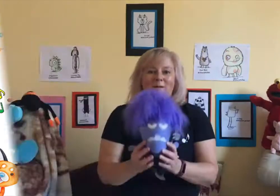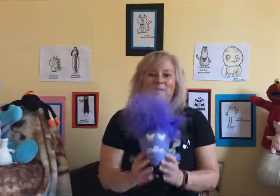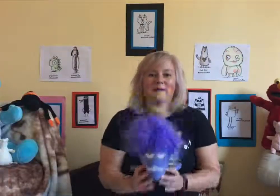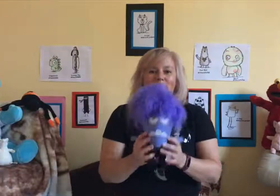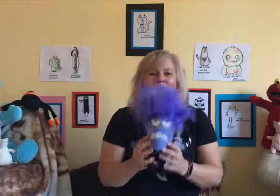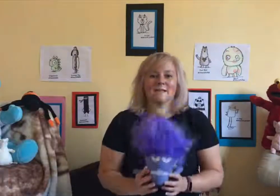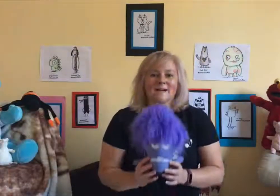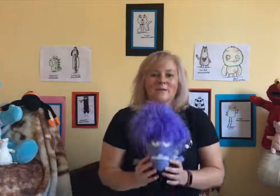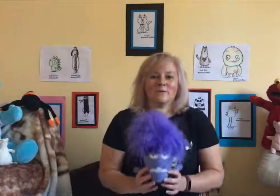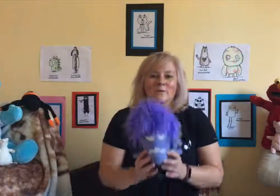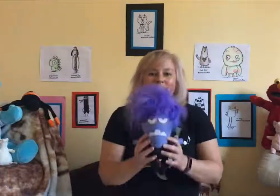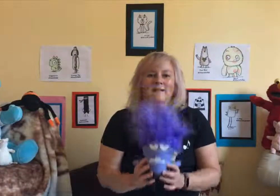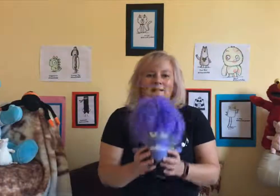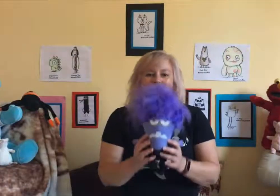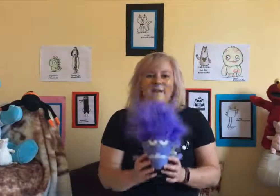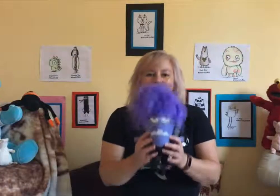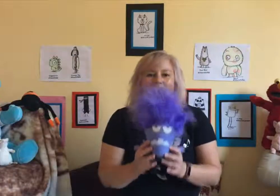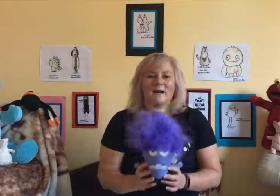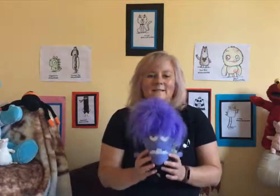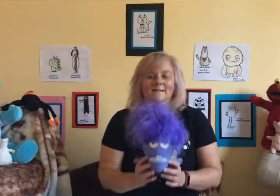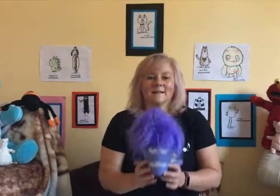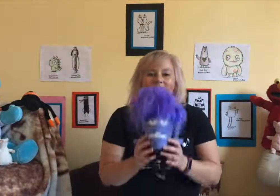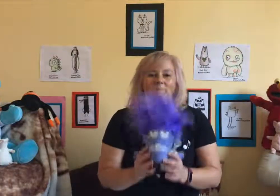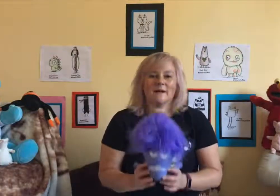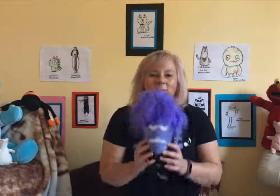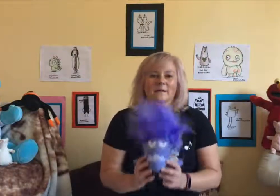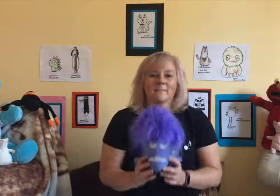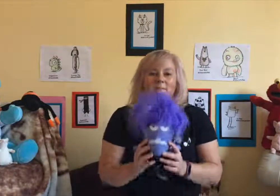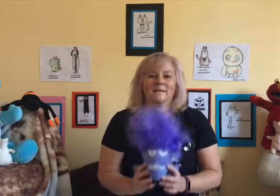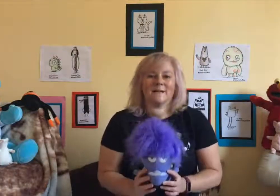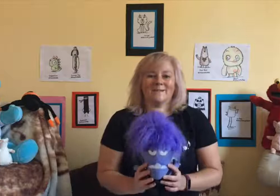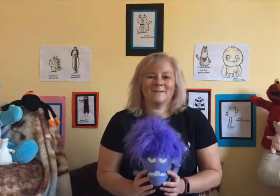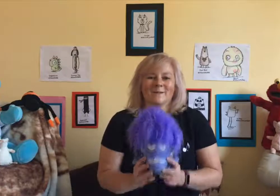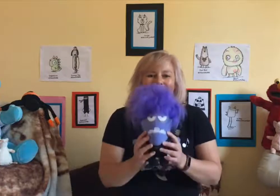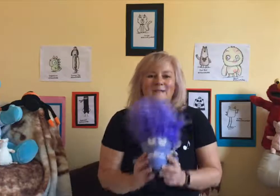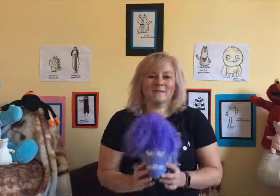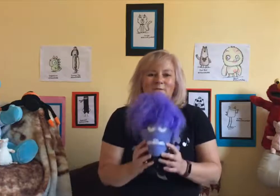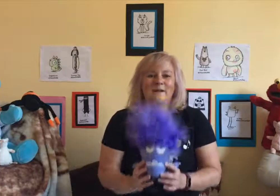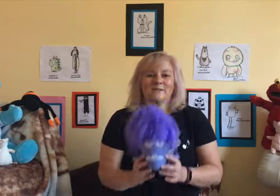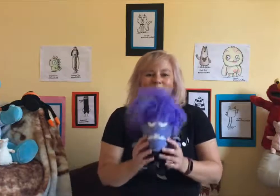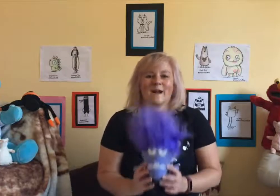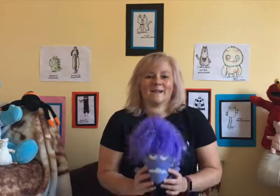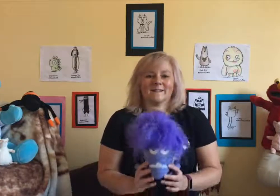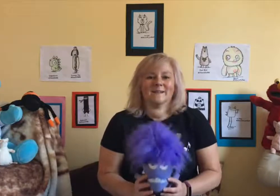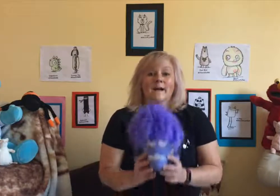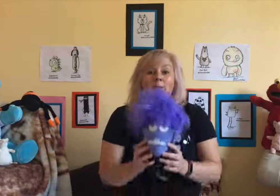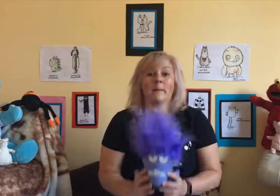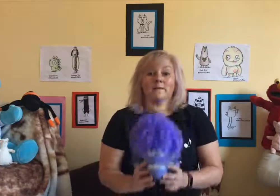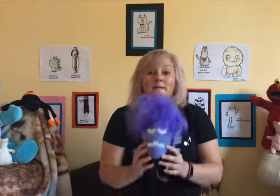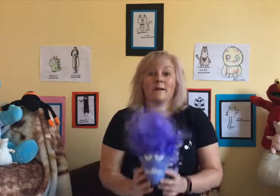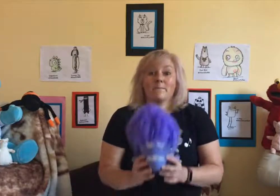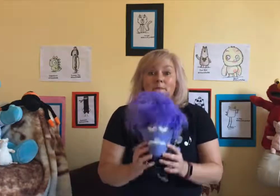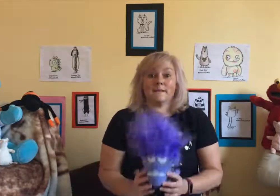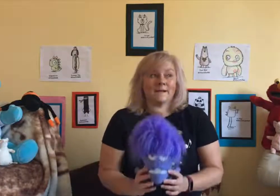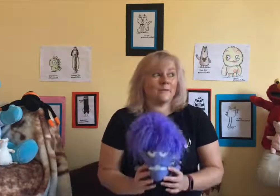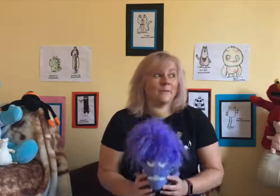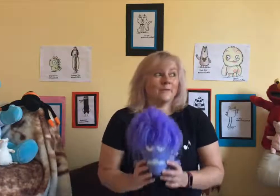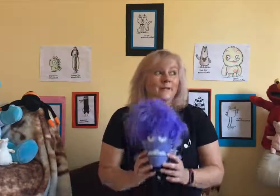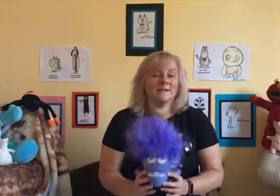Bouncing up and down on the little red tractor, bouncing up and down on the little red tractor, bouncing up and down on the little